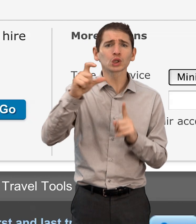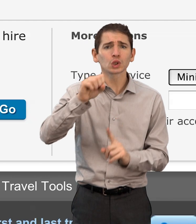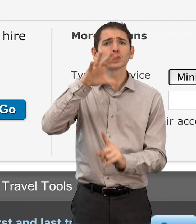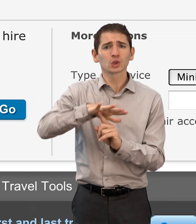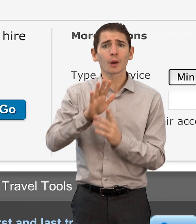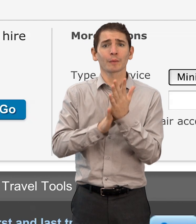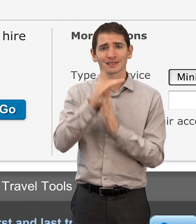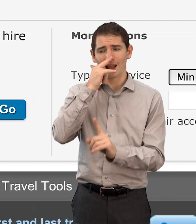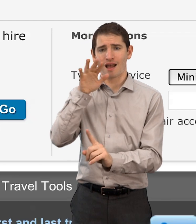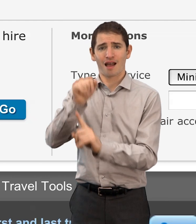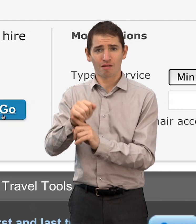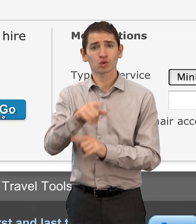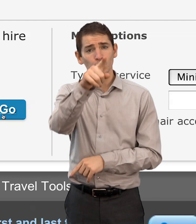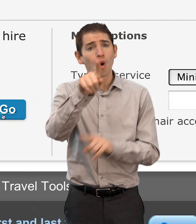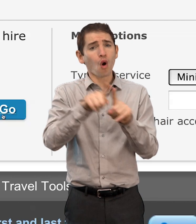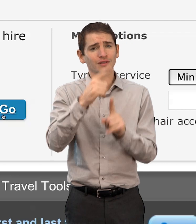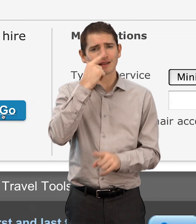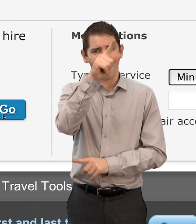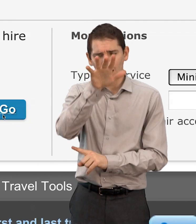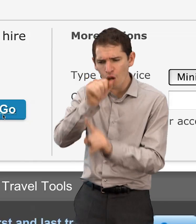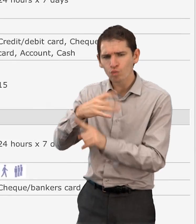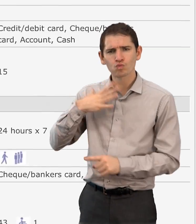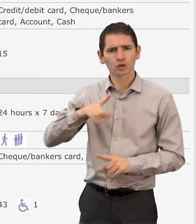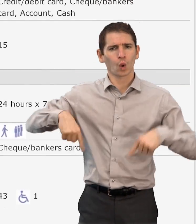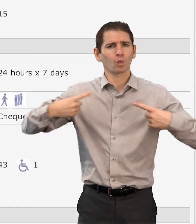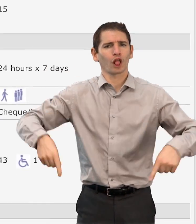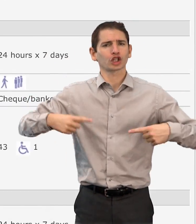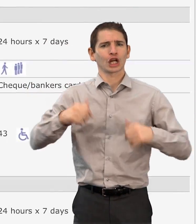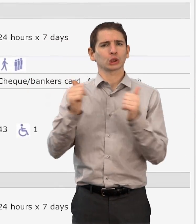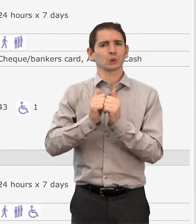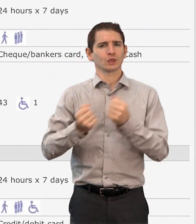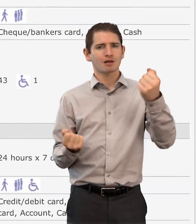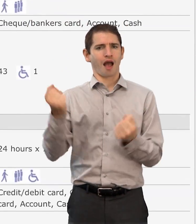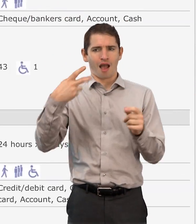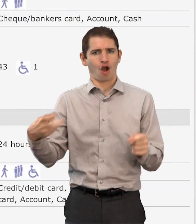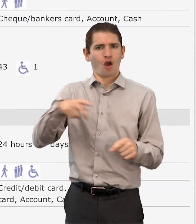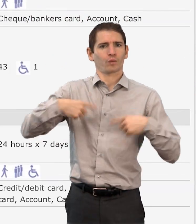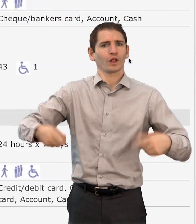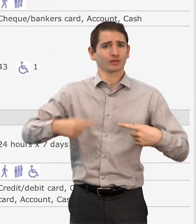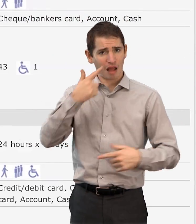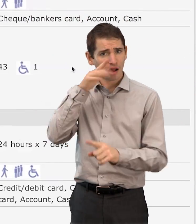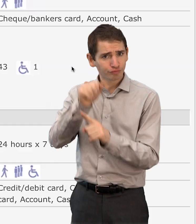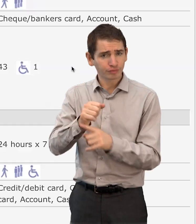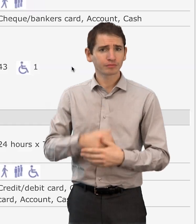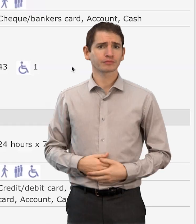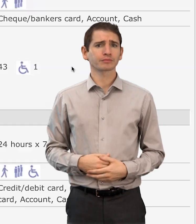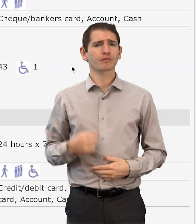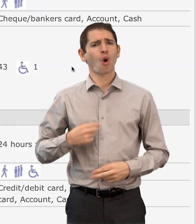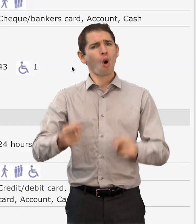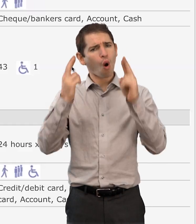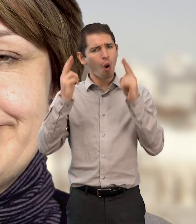a location, street or postcode. With Find a Ride, you can also search for wheelchair accessible vehicles.